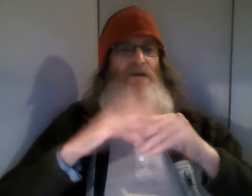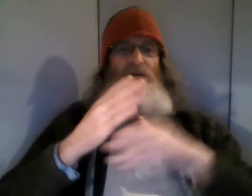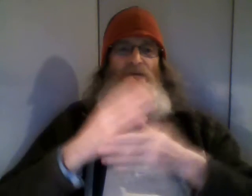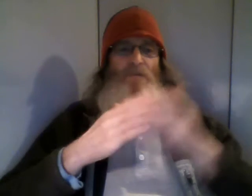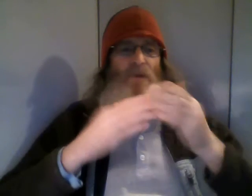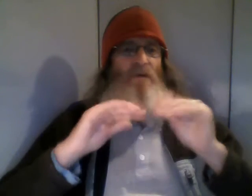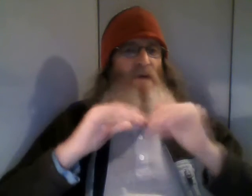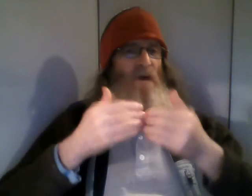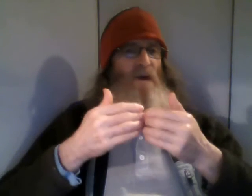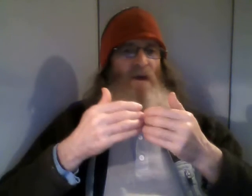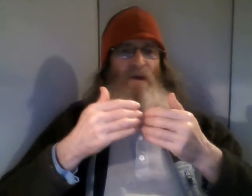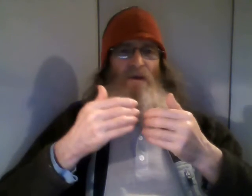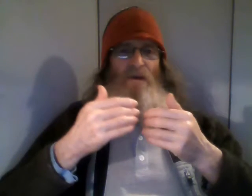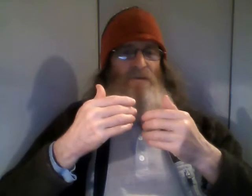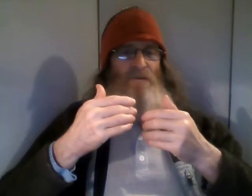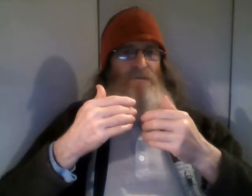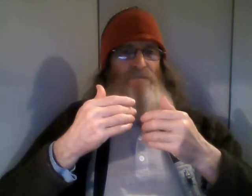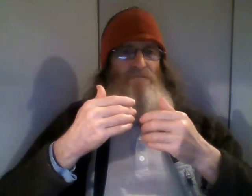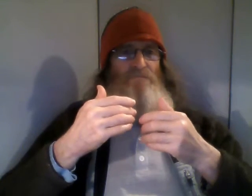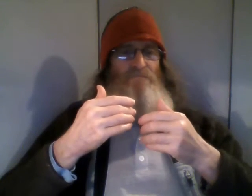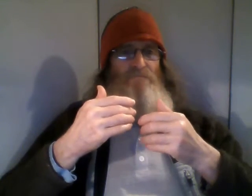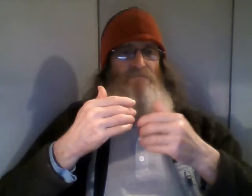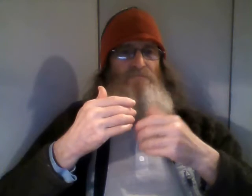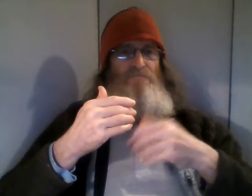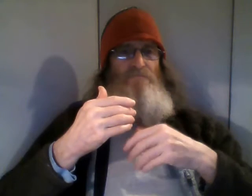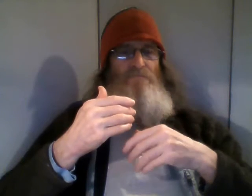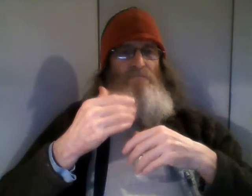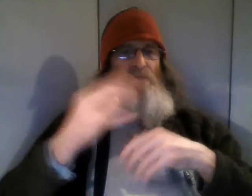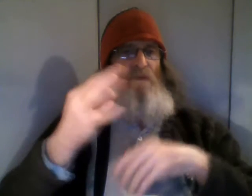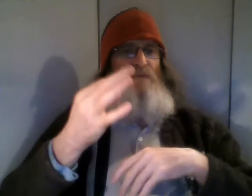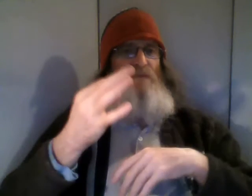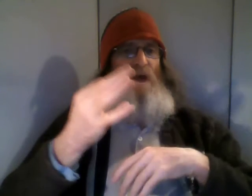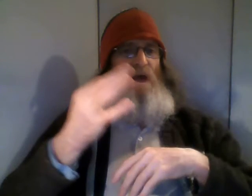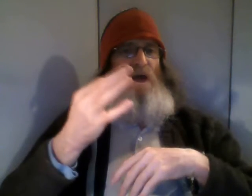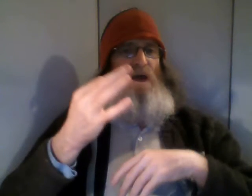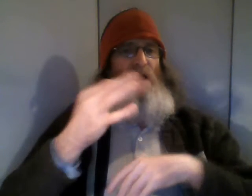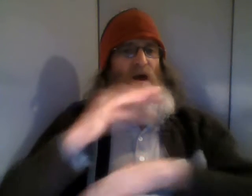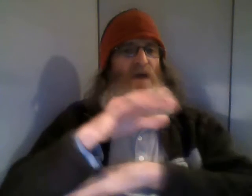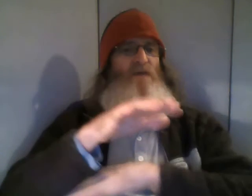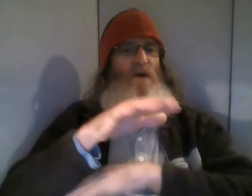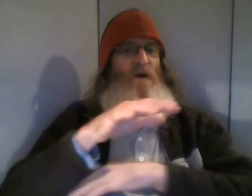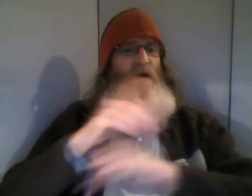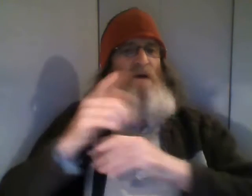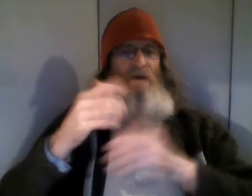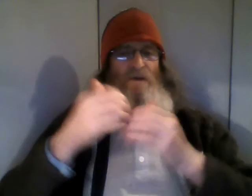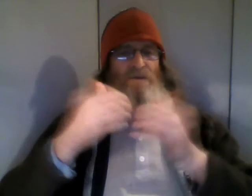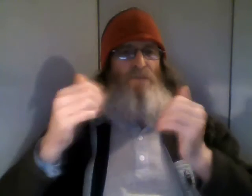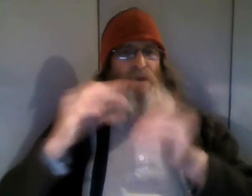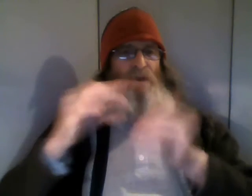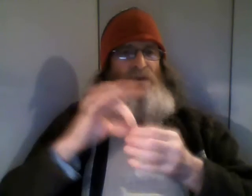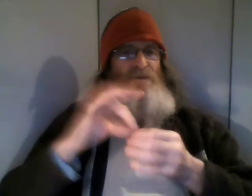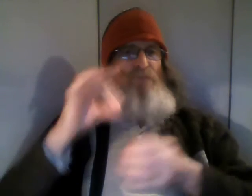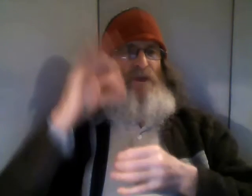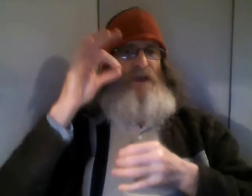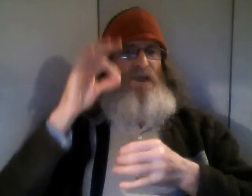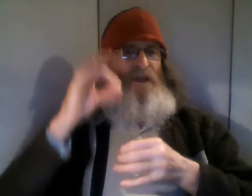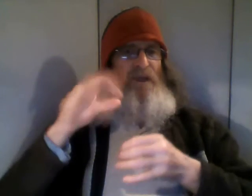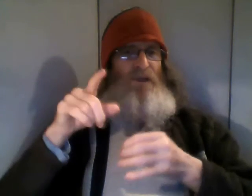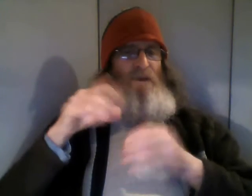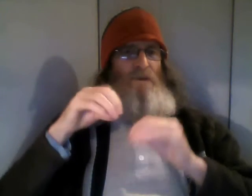A complaint has been filed against the two of you. Against who? Mr. Richard Beauregard. Apparently you reported him to the animal